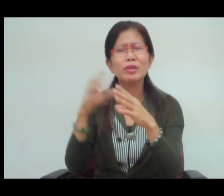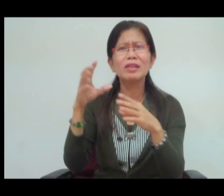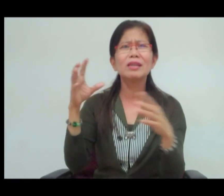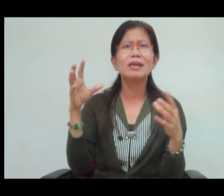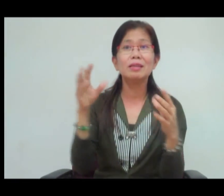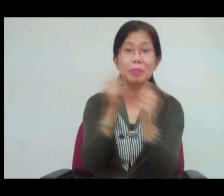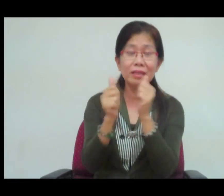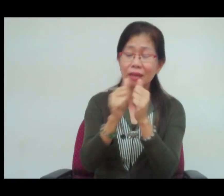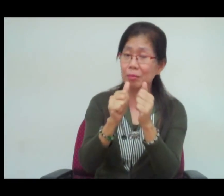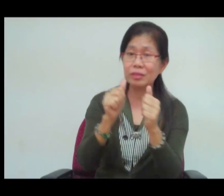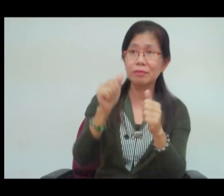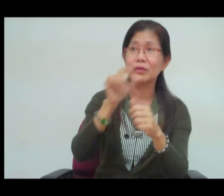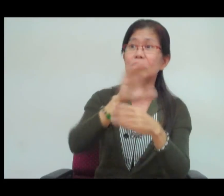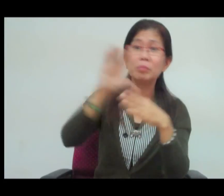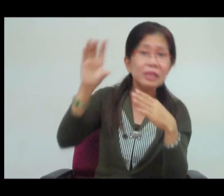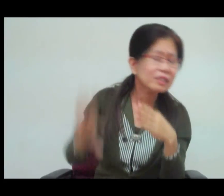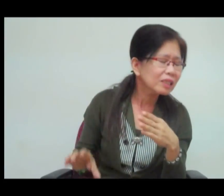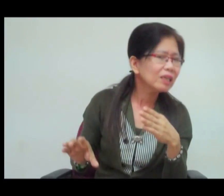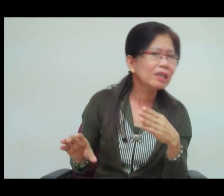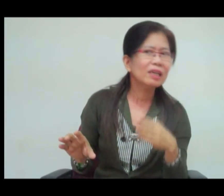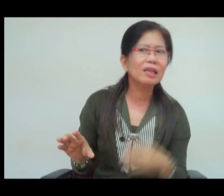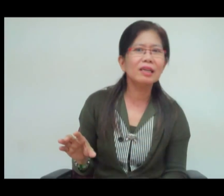the meaning comes very complete, and